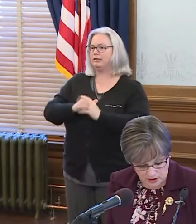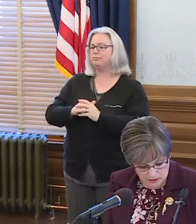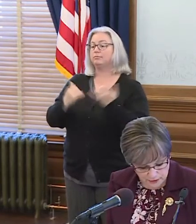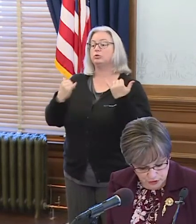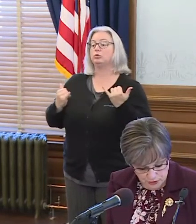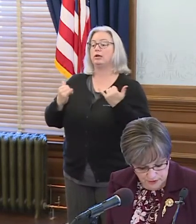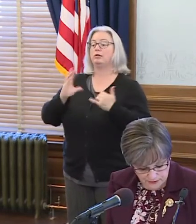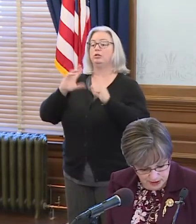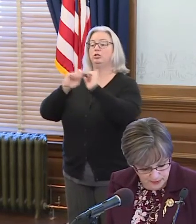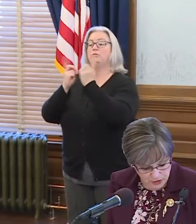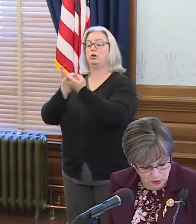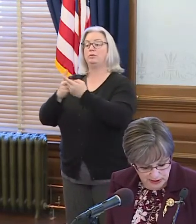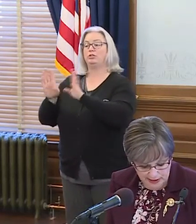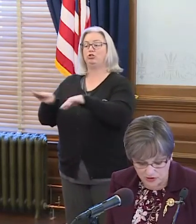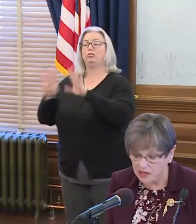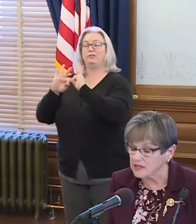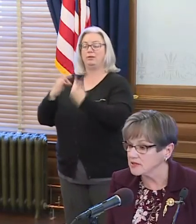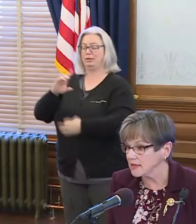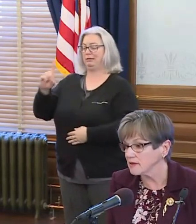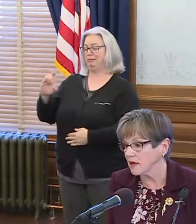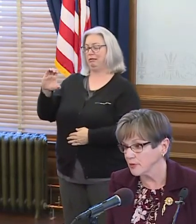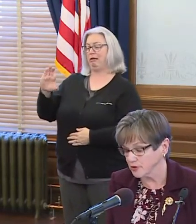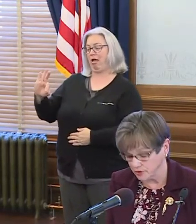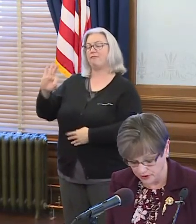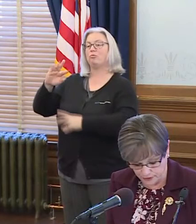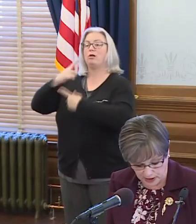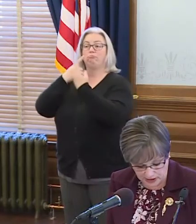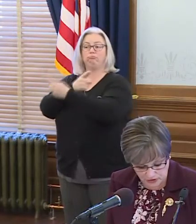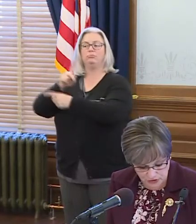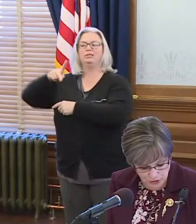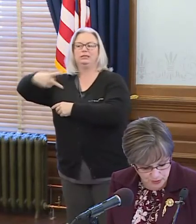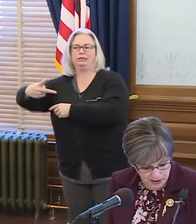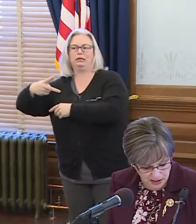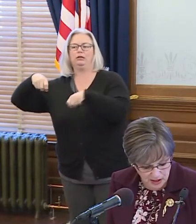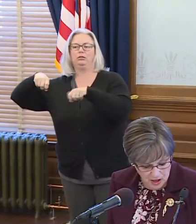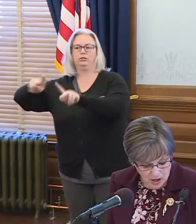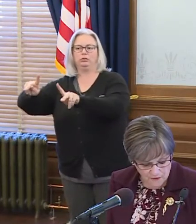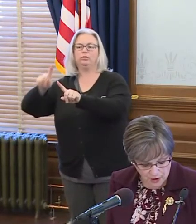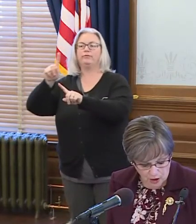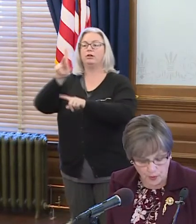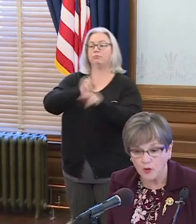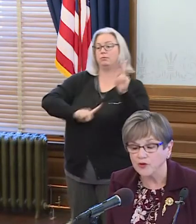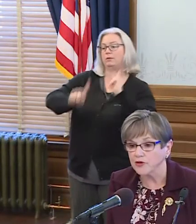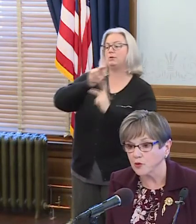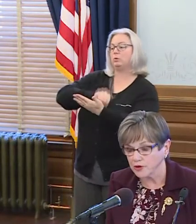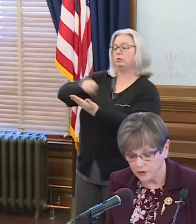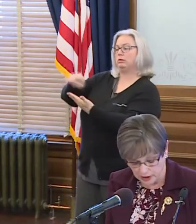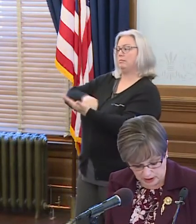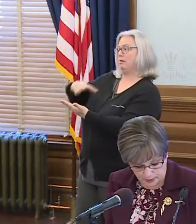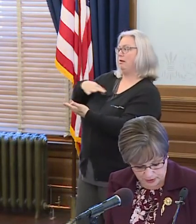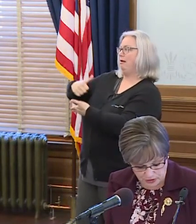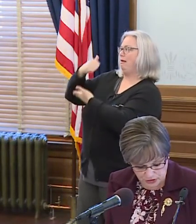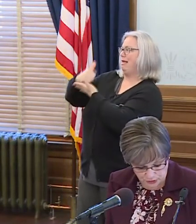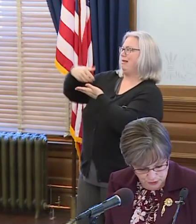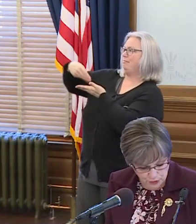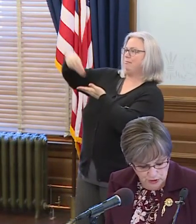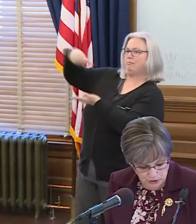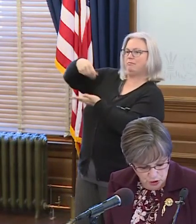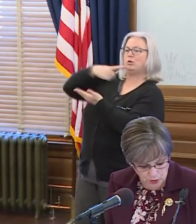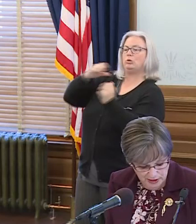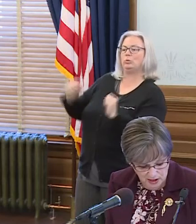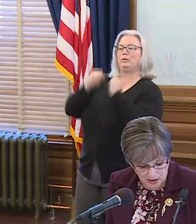Department for Children and Families will announce a second opportunity for Kansans to apply for help with their winter heating bills